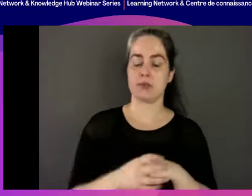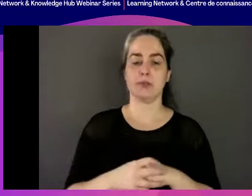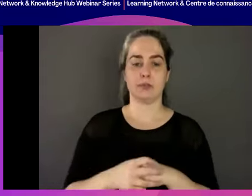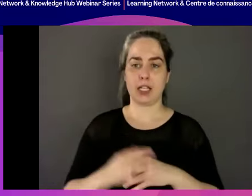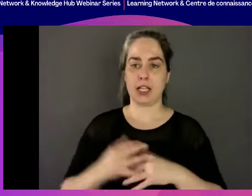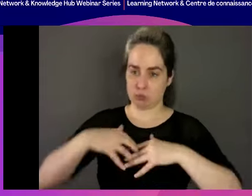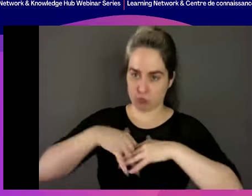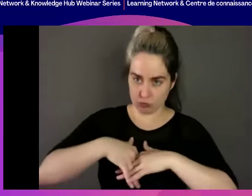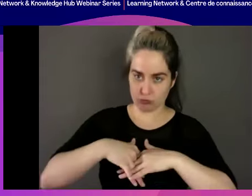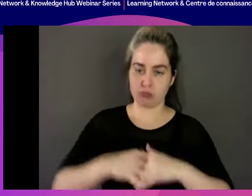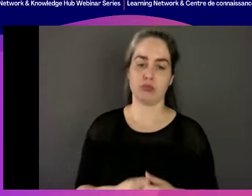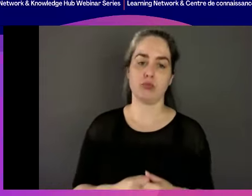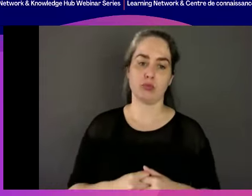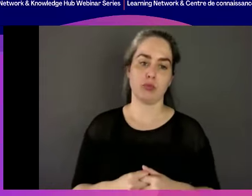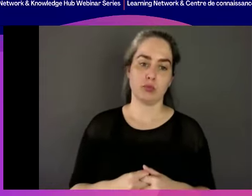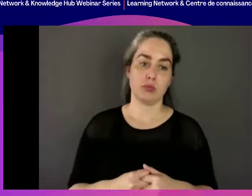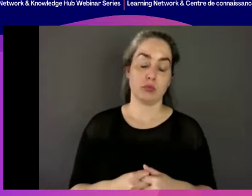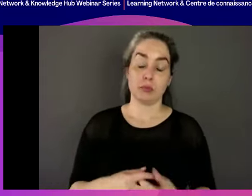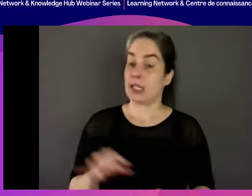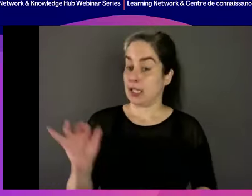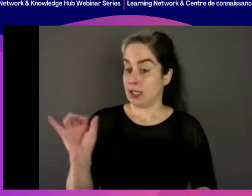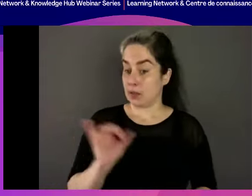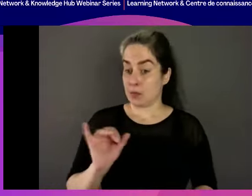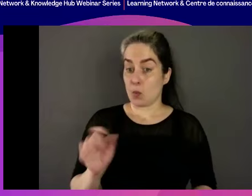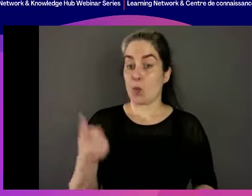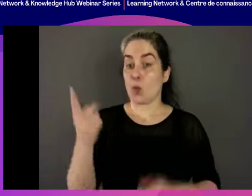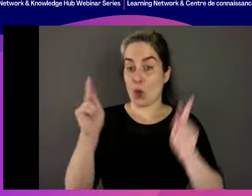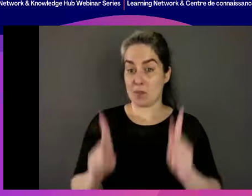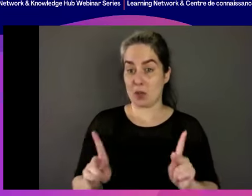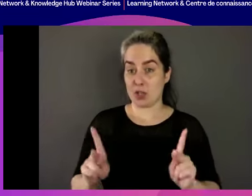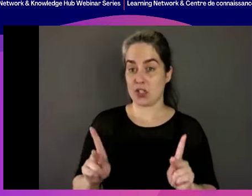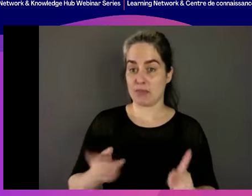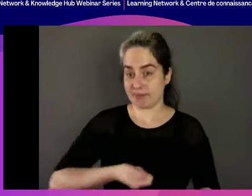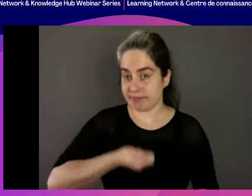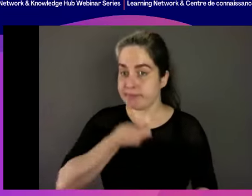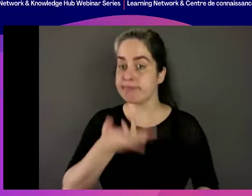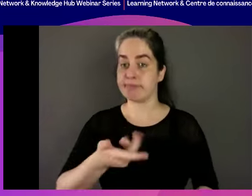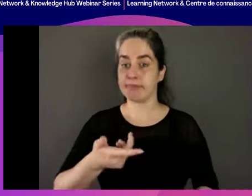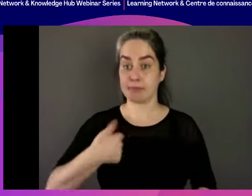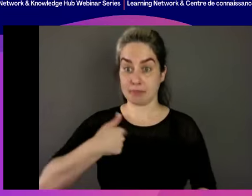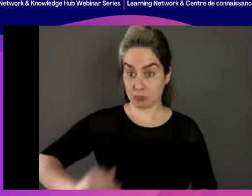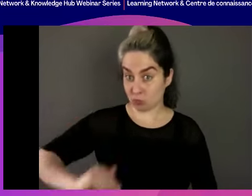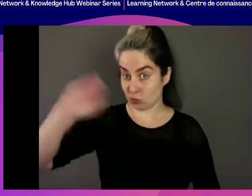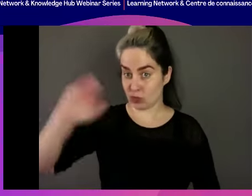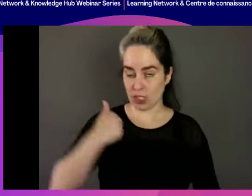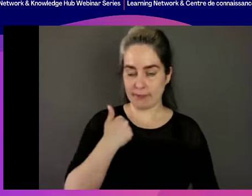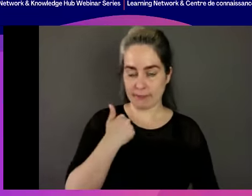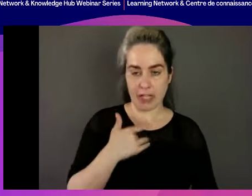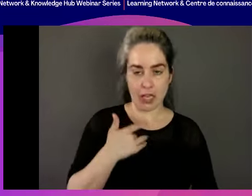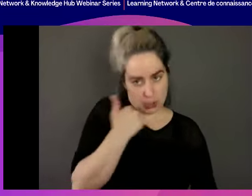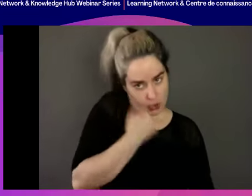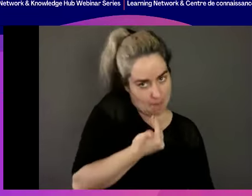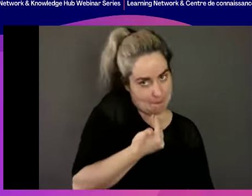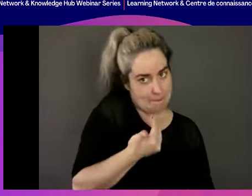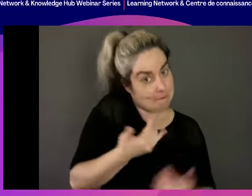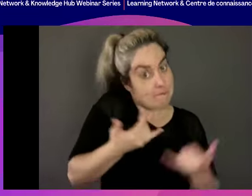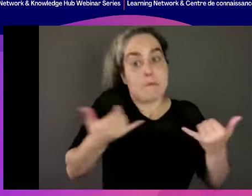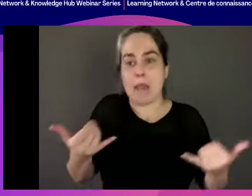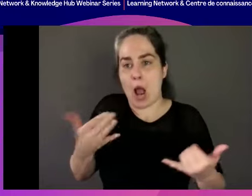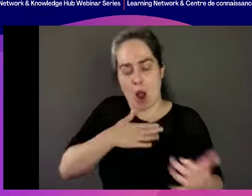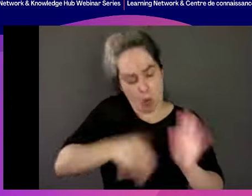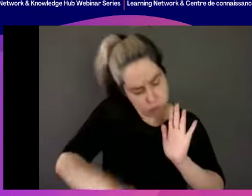Similarly, another person shared, I was ashamed growing up, but I've since reclaimed my identity. Now that I'm on my own,